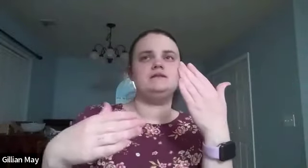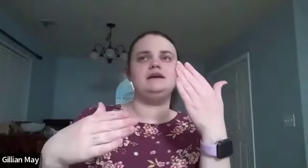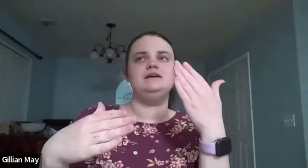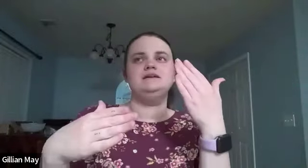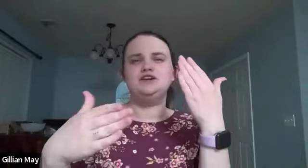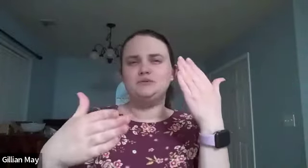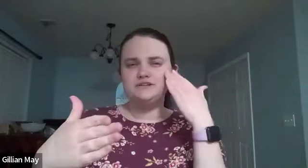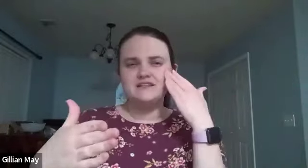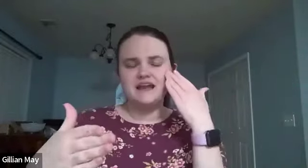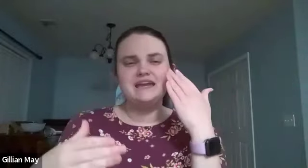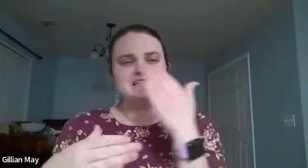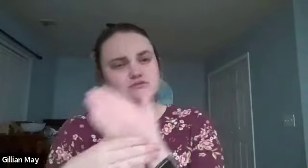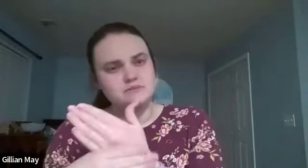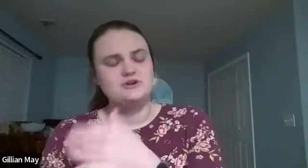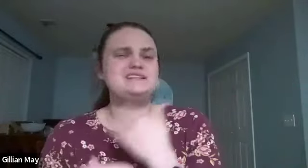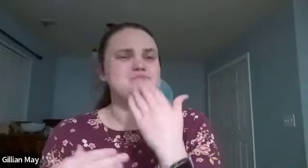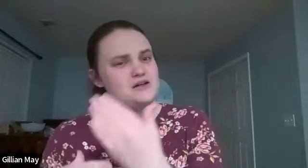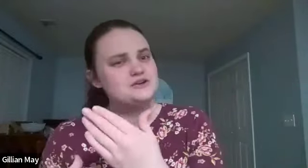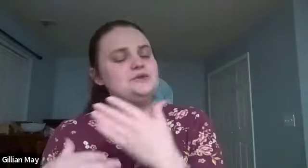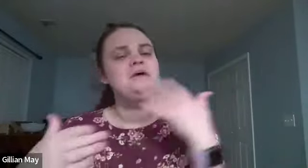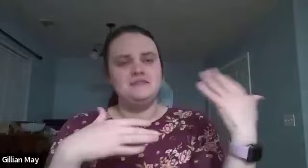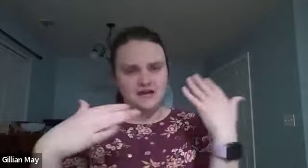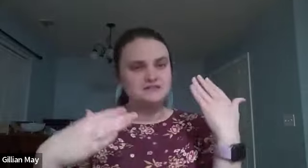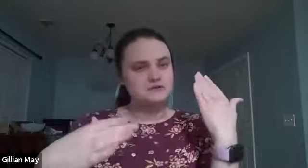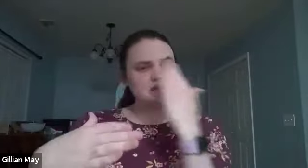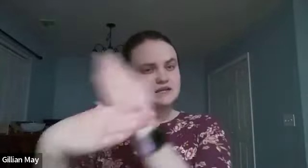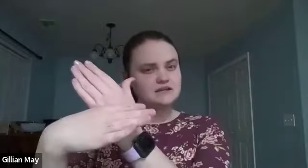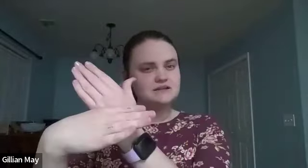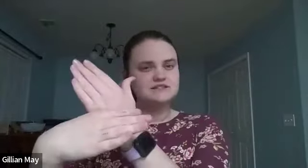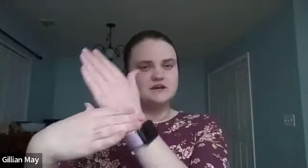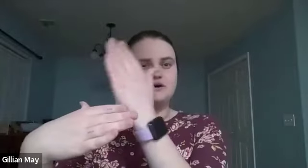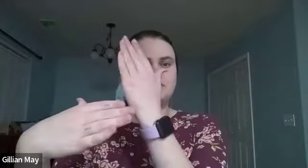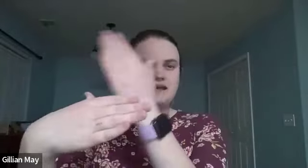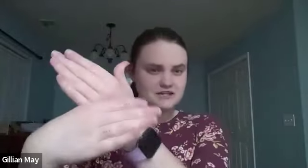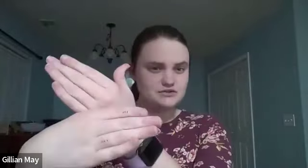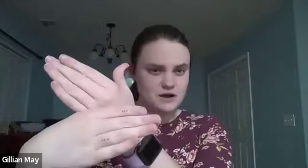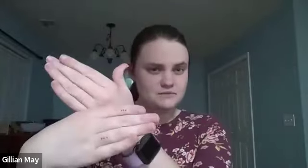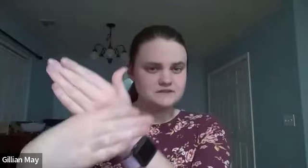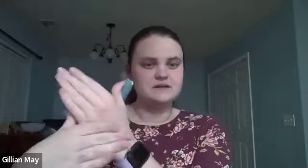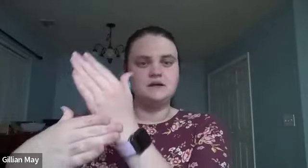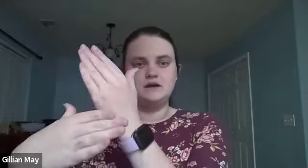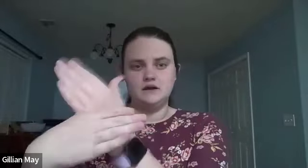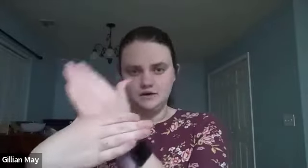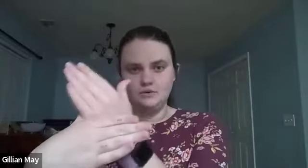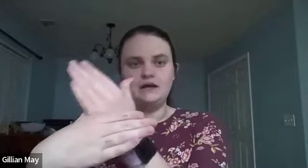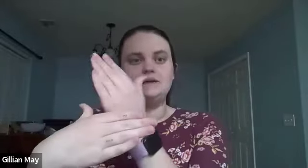like, you know, when you say like, I hate to interrupt you, or I hate to bother you, that sort of thing. So interrupt, annoy,